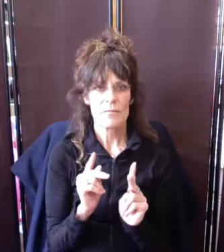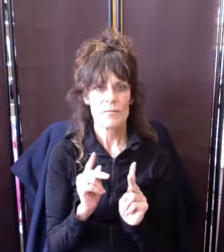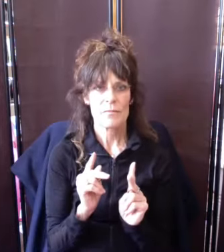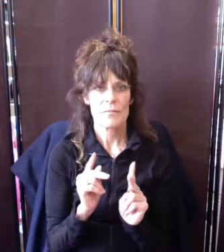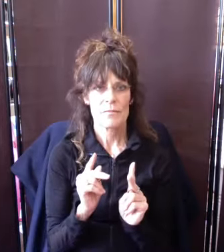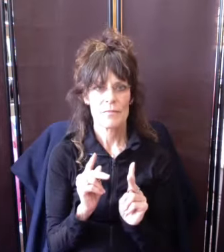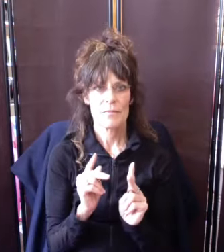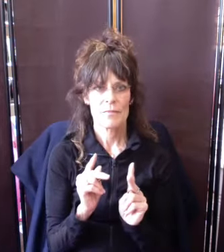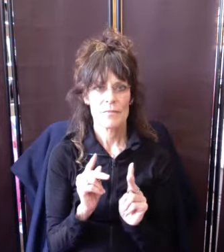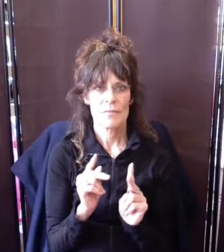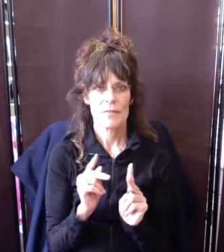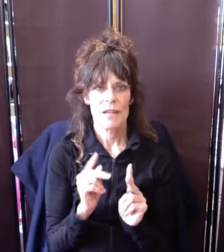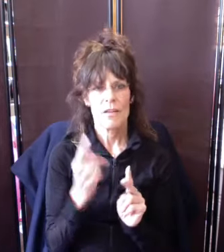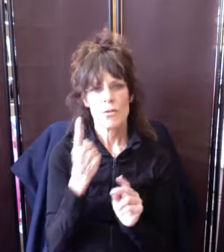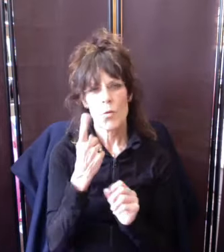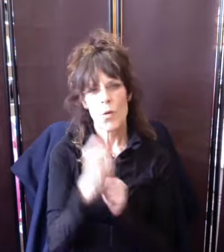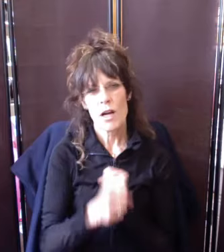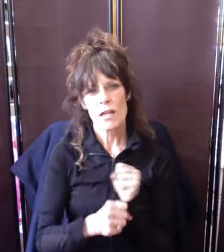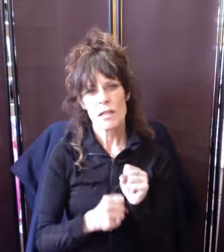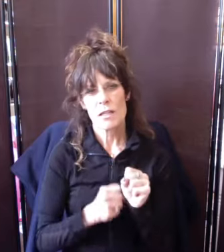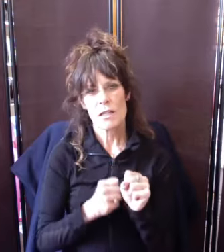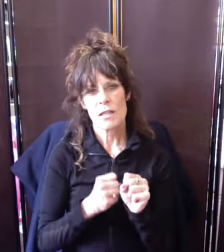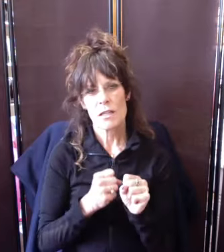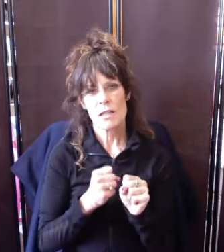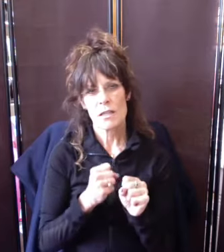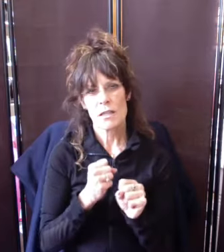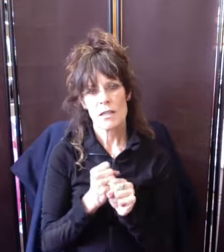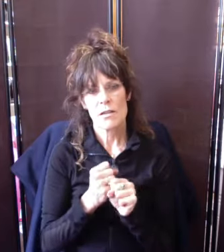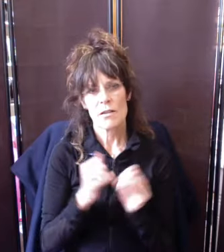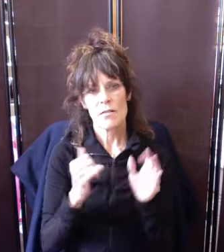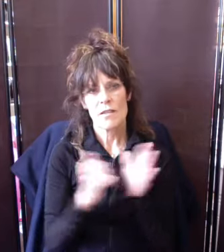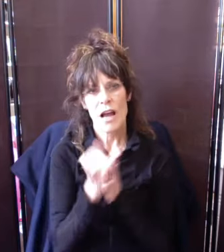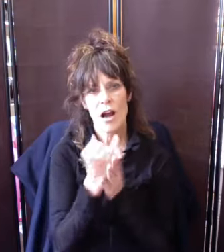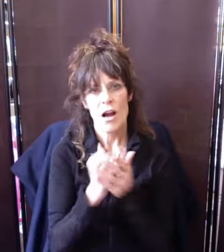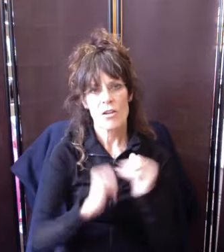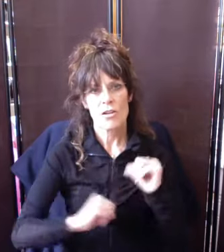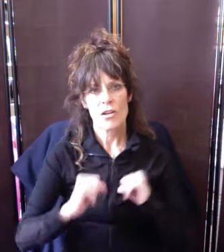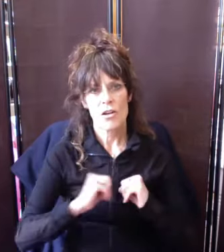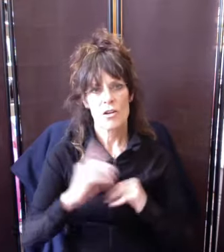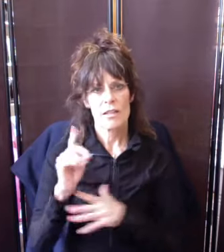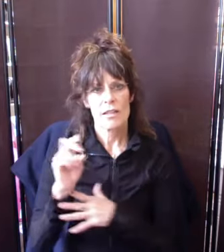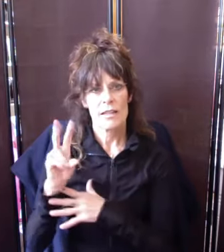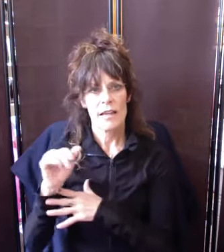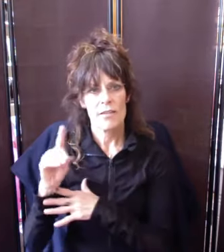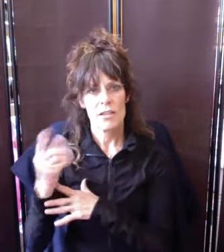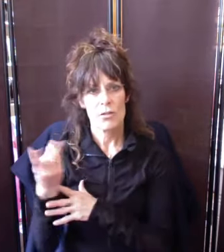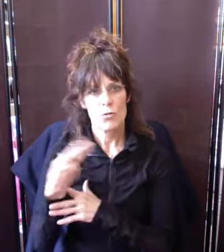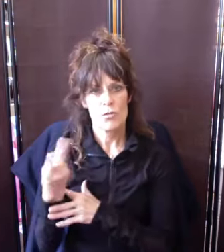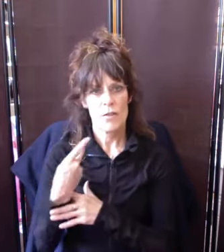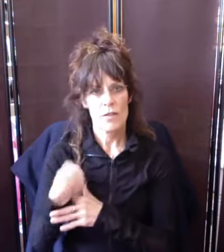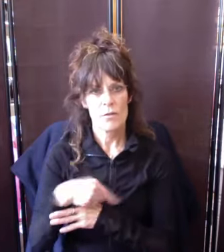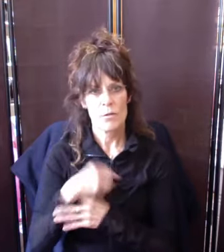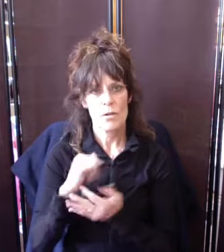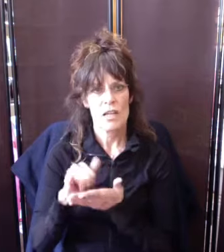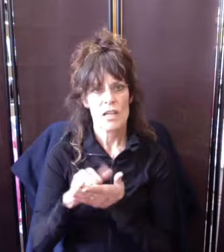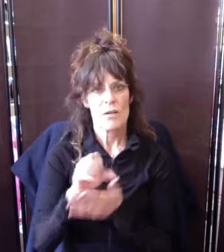about a year after that show, David and I were still in New York, and we were in the middle of September 11th. Lost